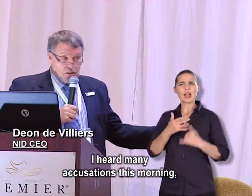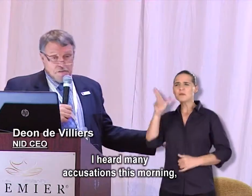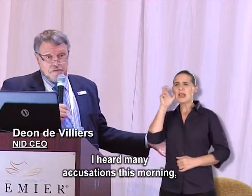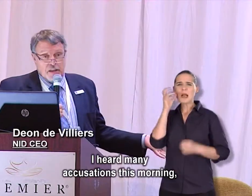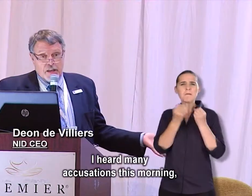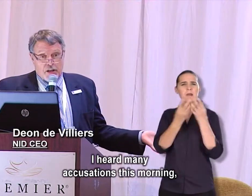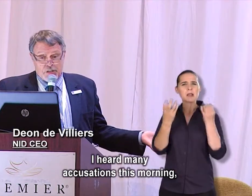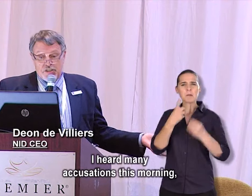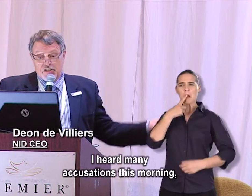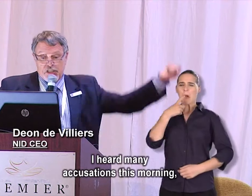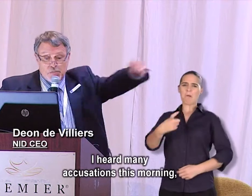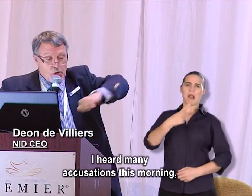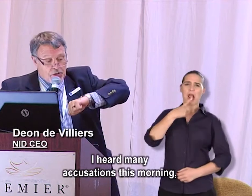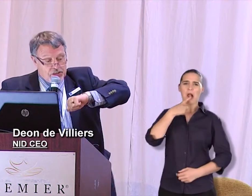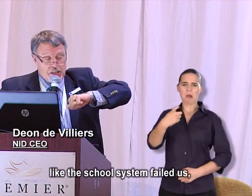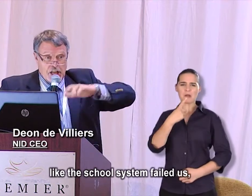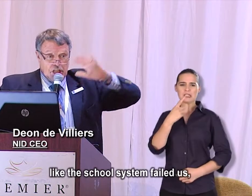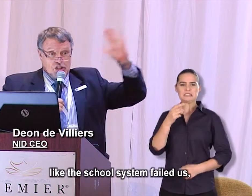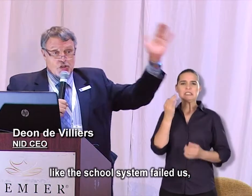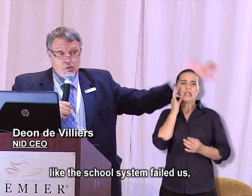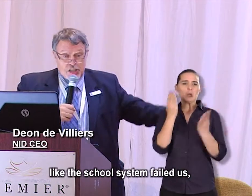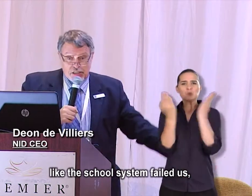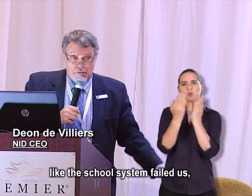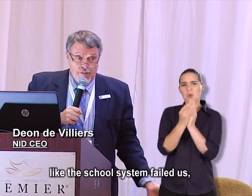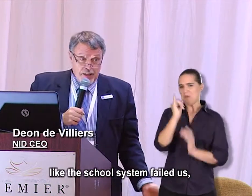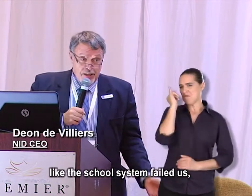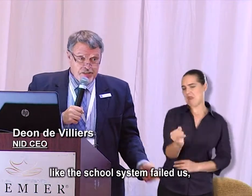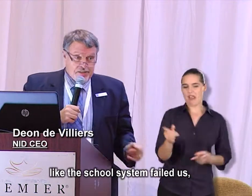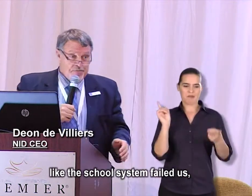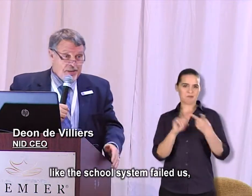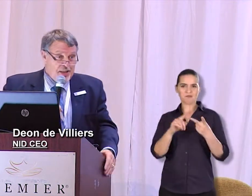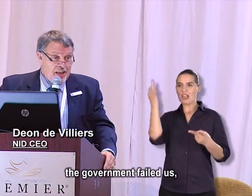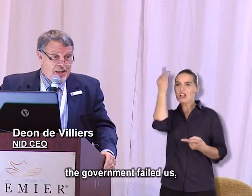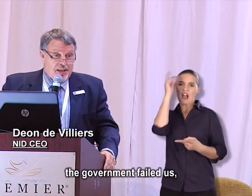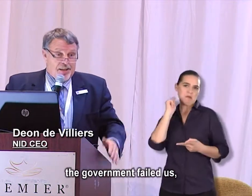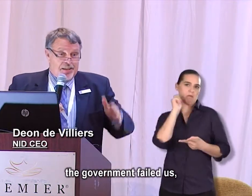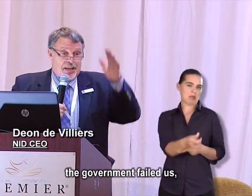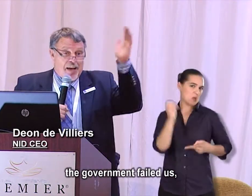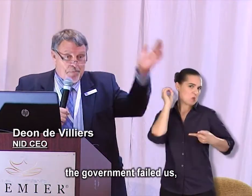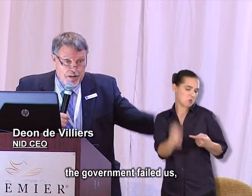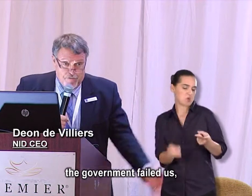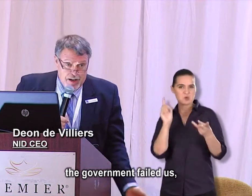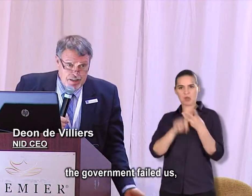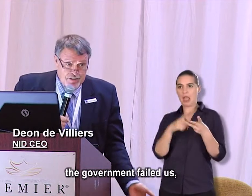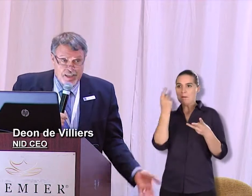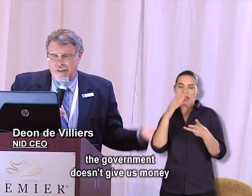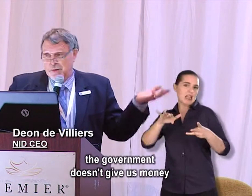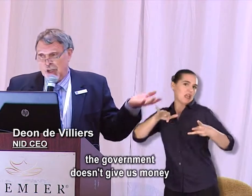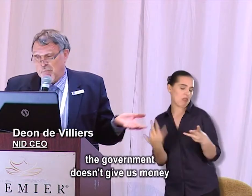lot of acquisitions this morning. We said the school system failed us, the government failed us, the government don't